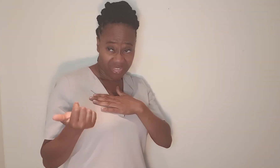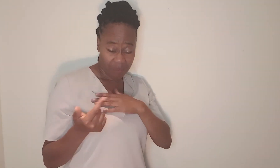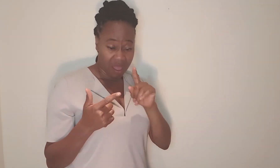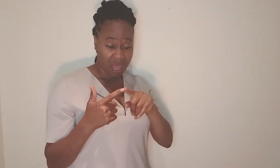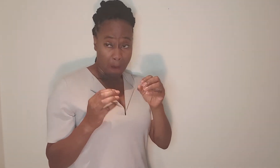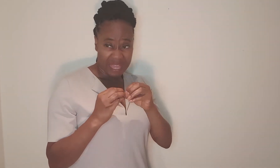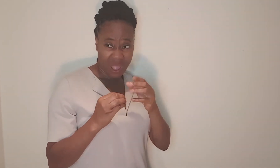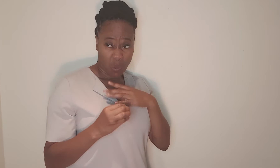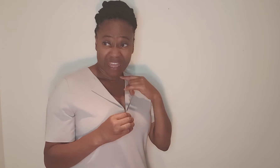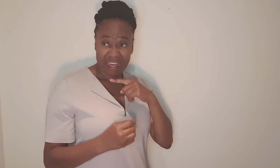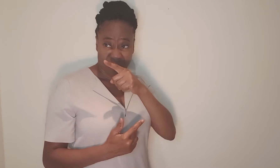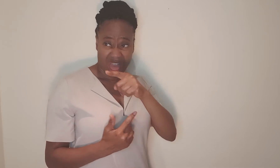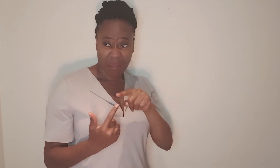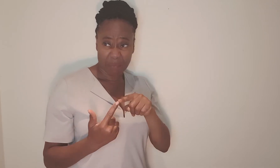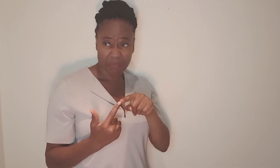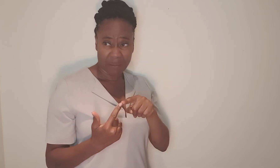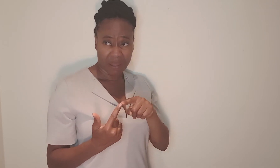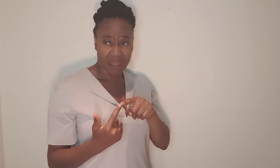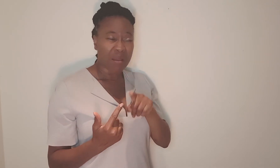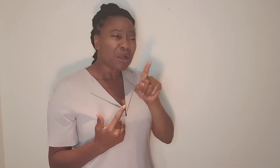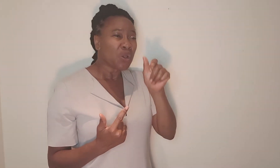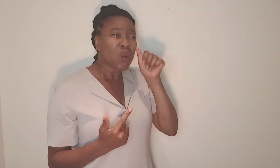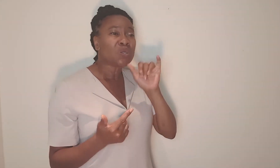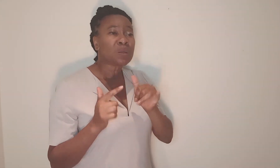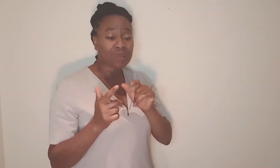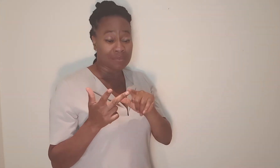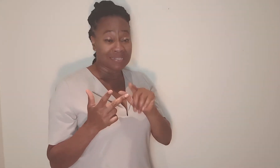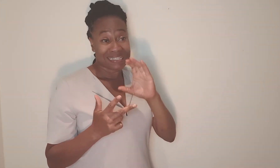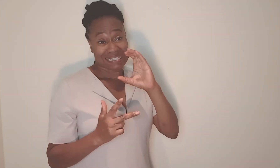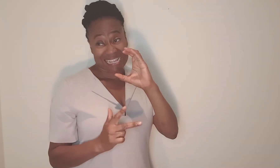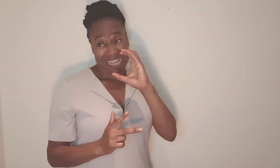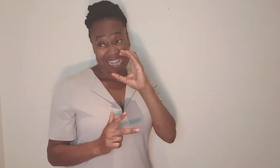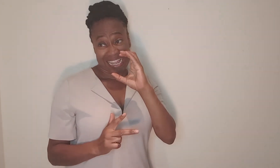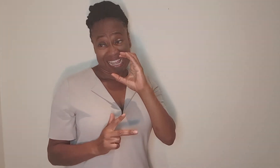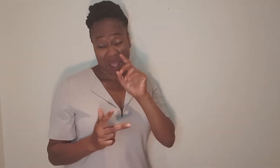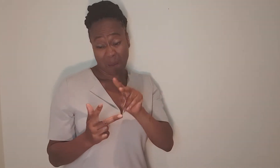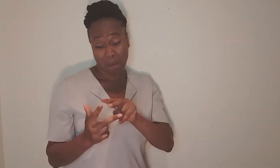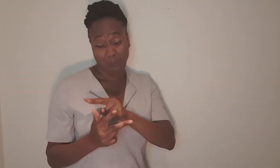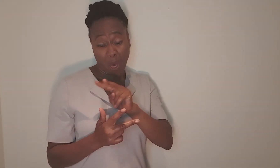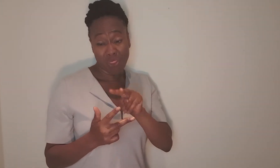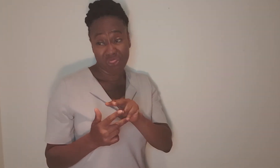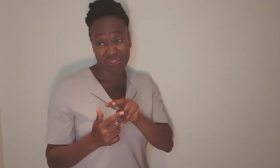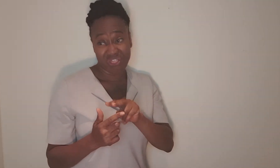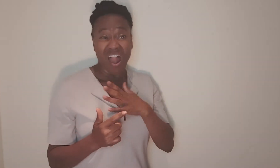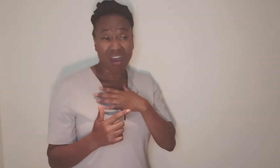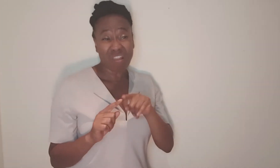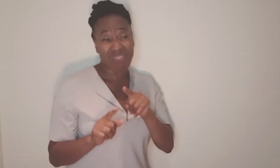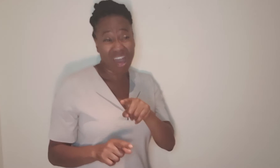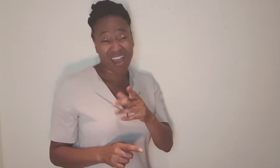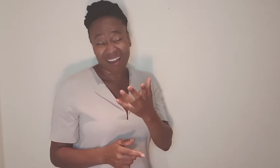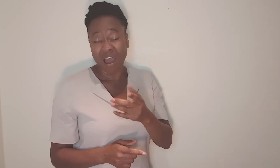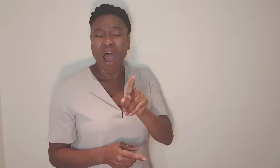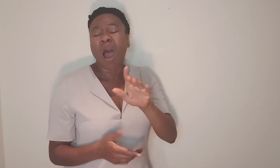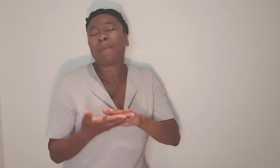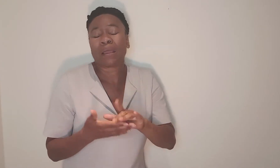what? Sometimes it's C, a bit of both, because love's like that, isn't it? I mean, I watch my folks go from A to